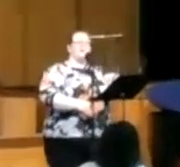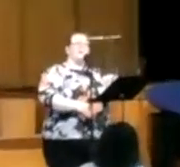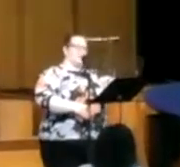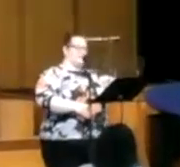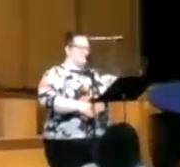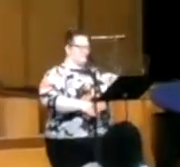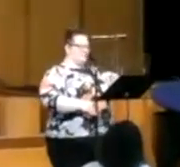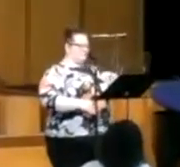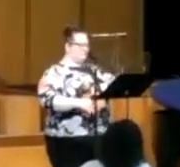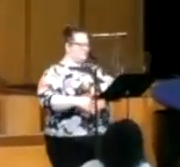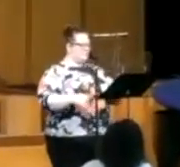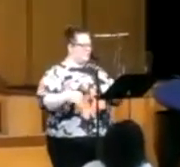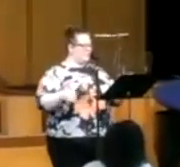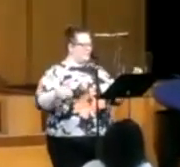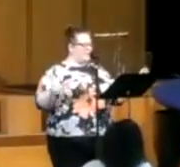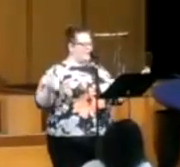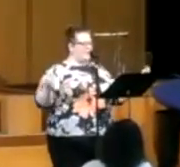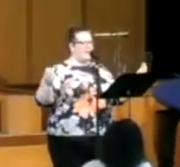How to follow that?